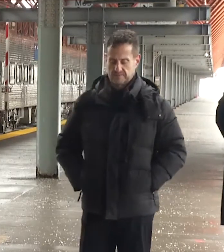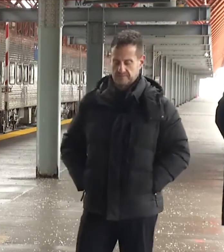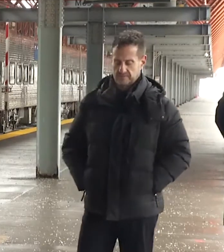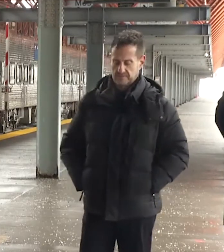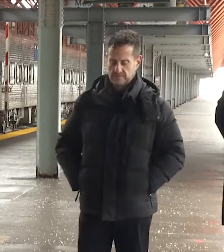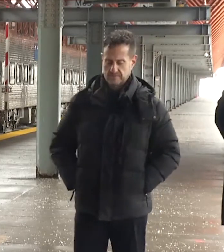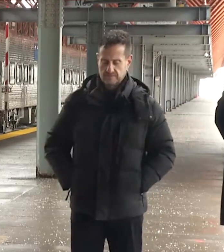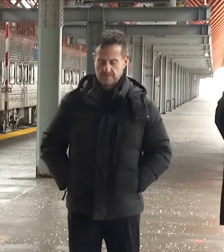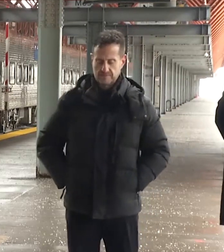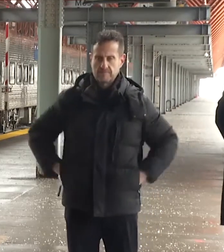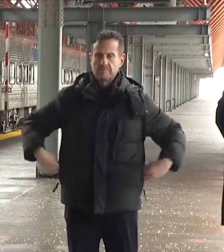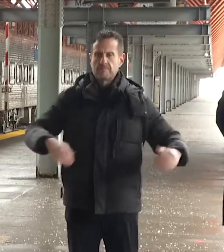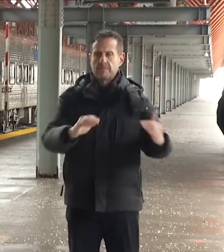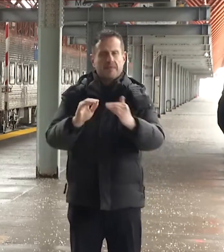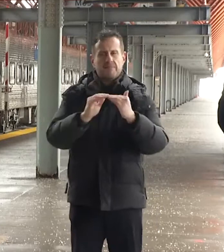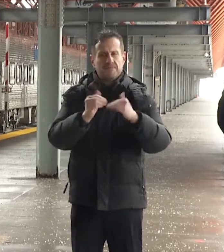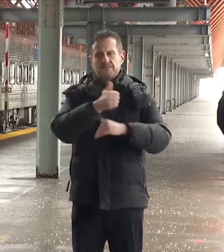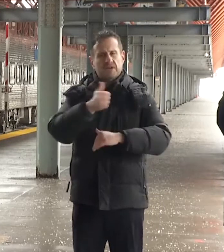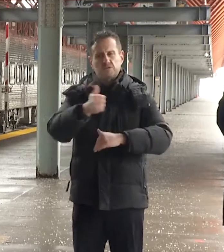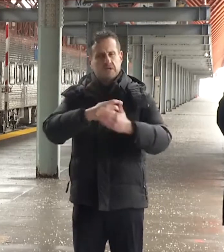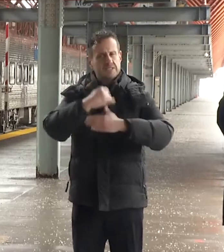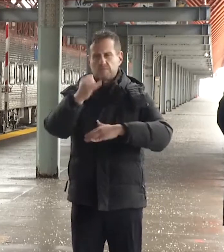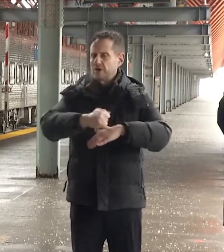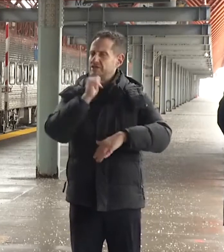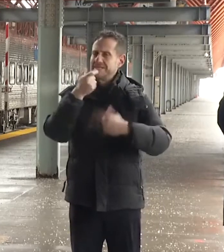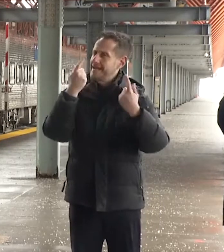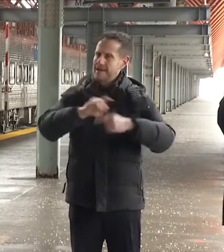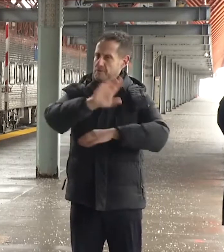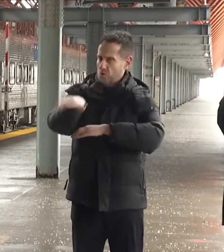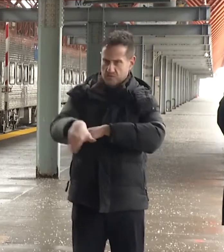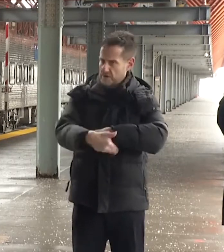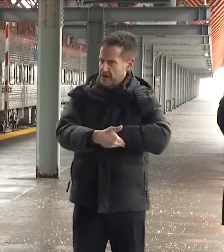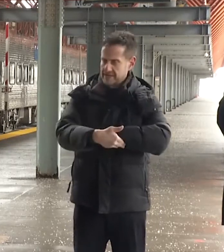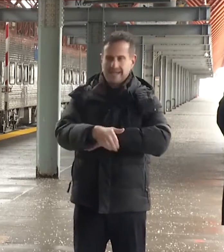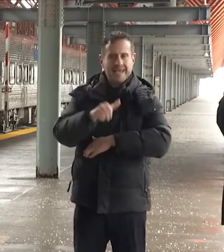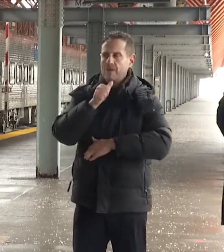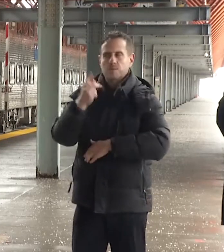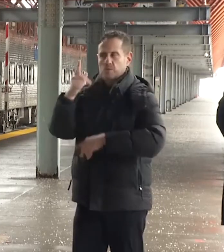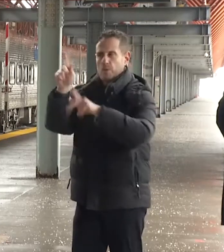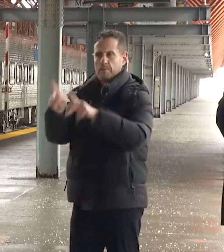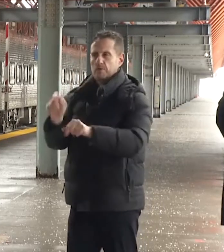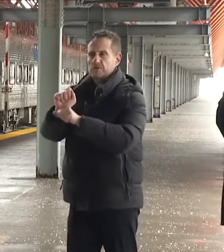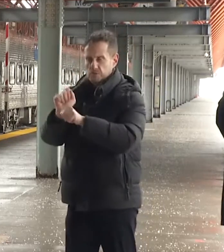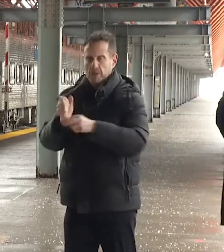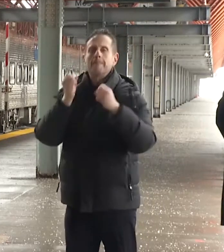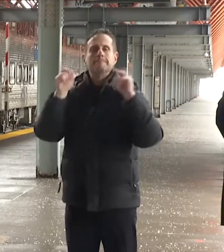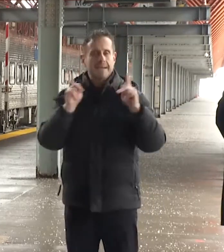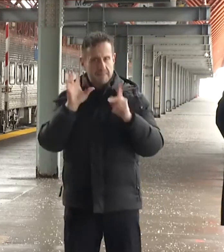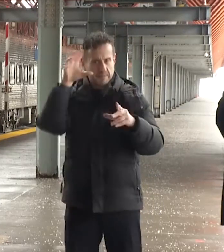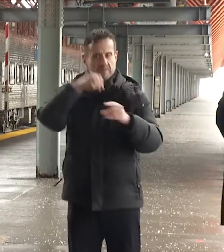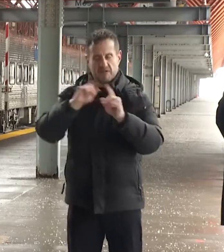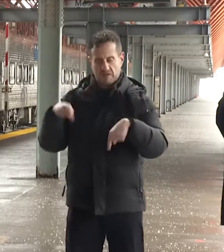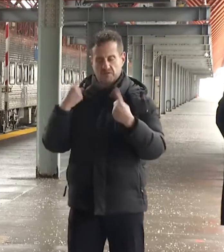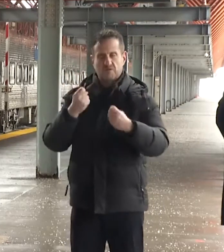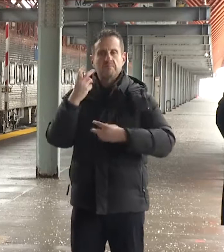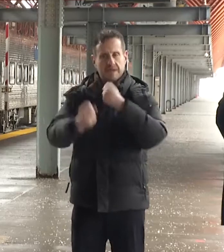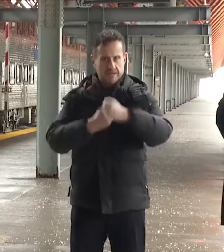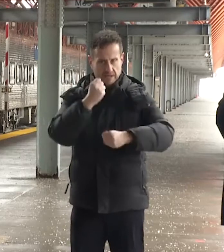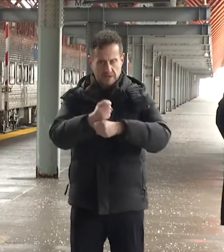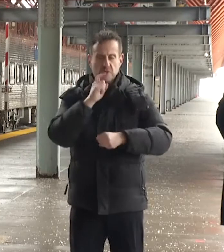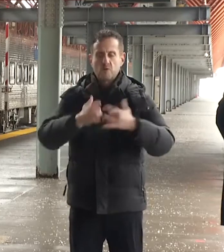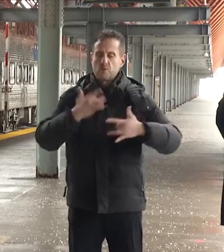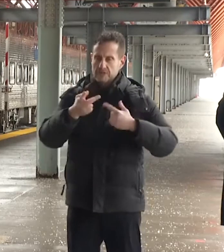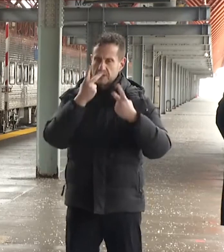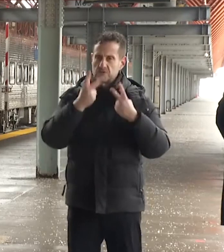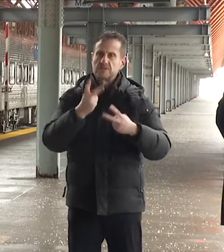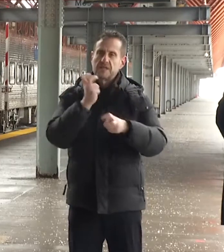something that just took shape overnight or single-handedly. This has been years in the making, and we're excited to see the hard work and